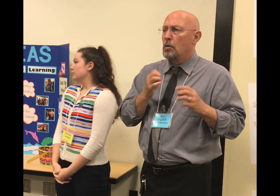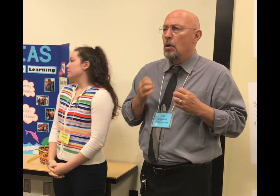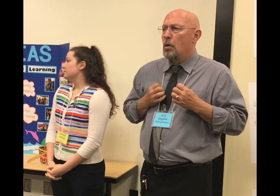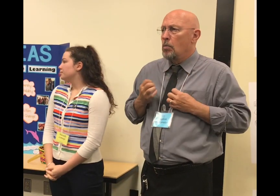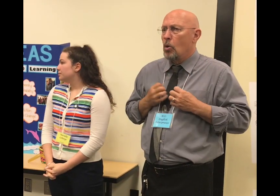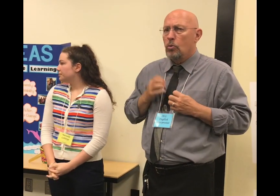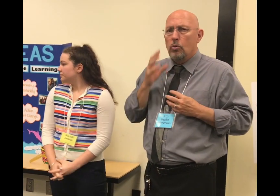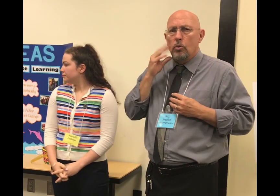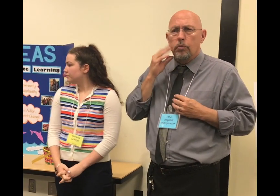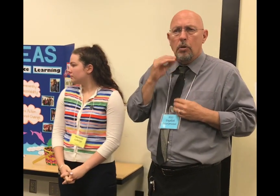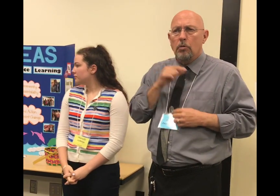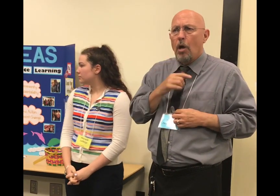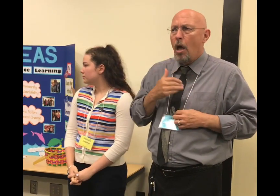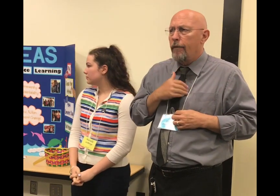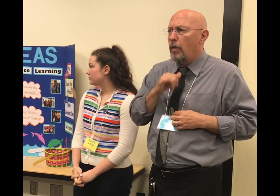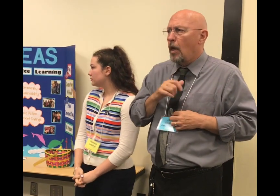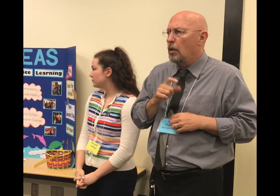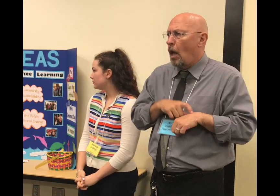they were going through at the time.